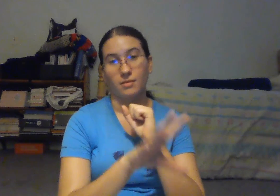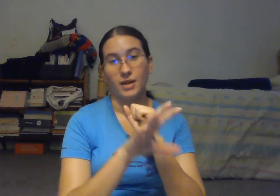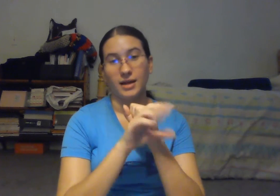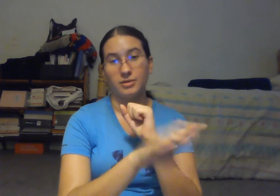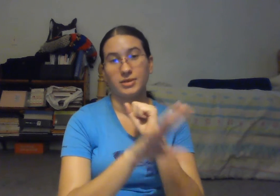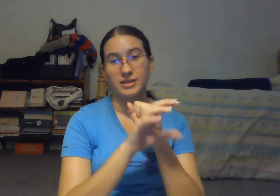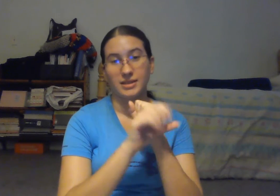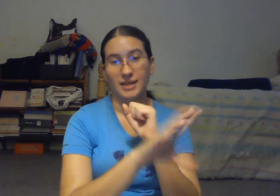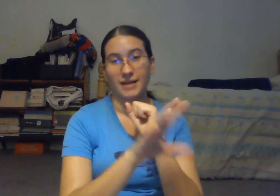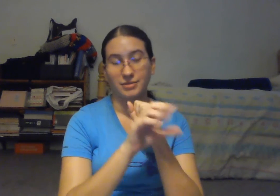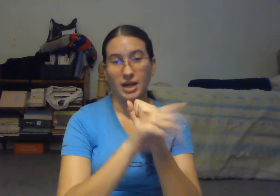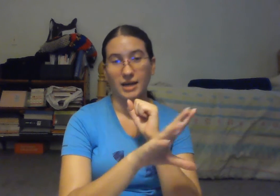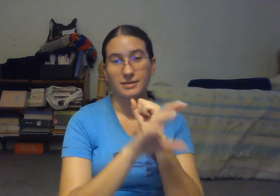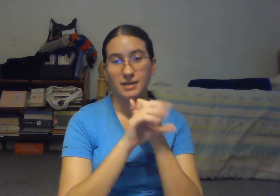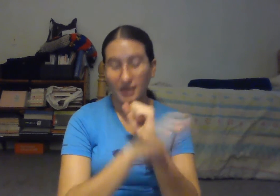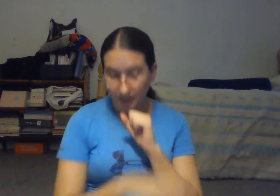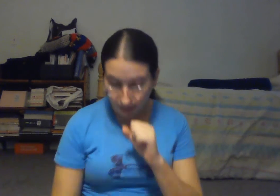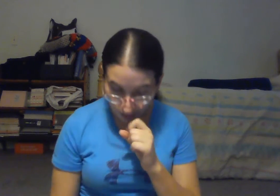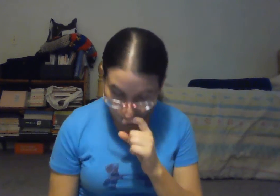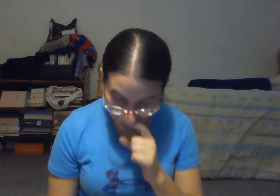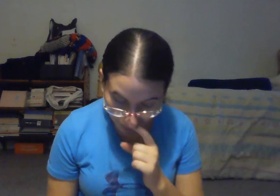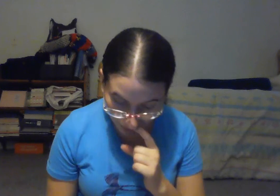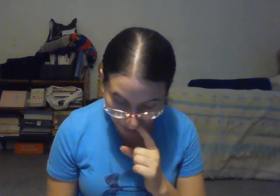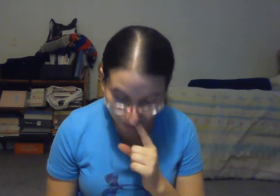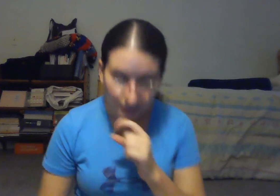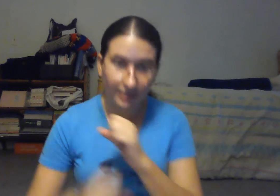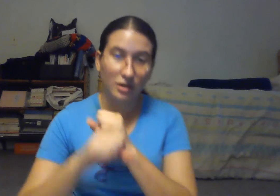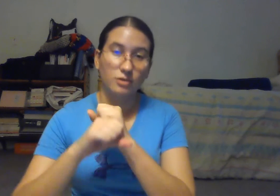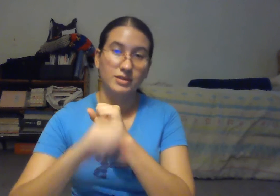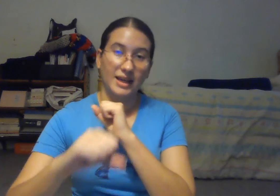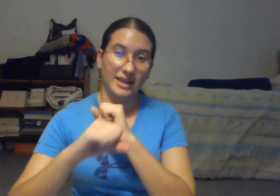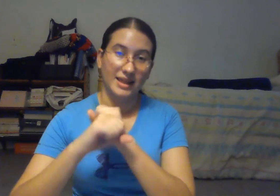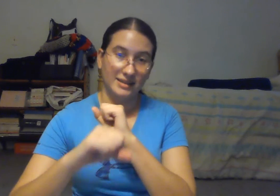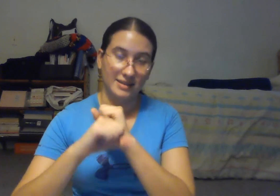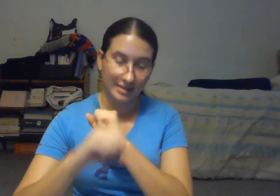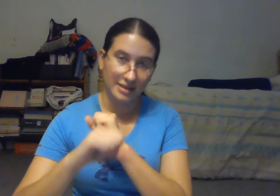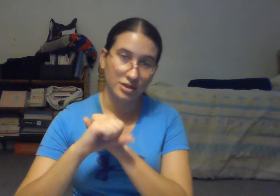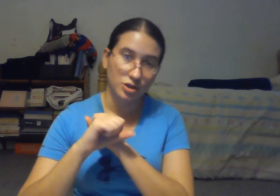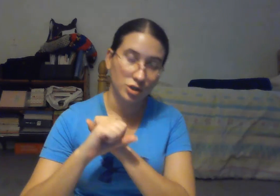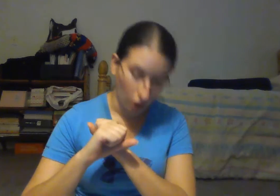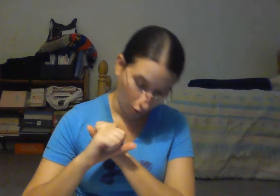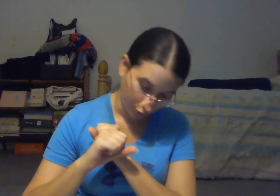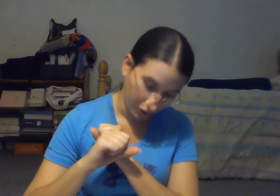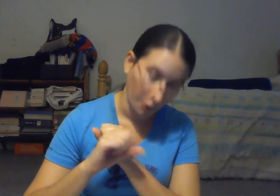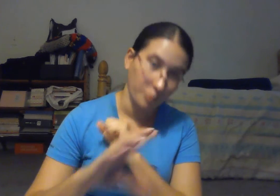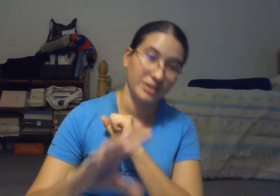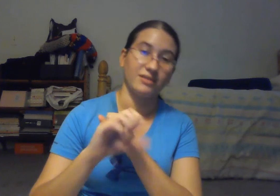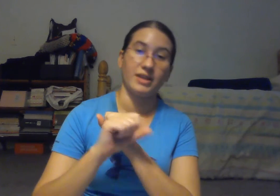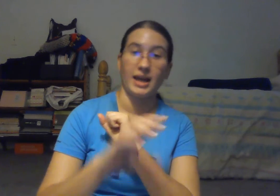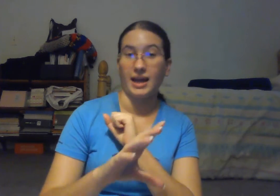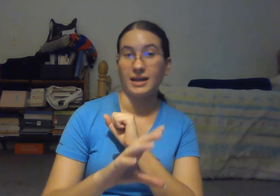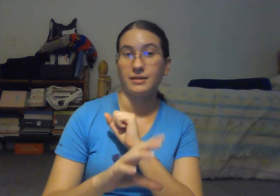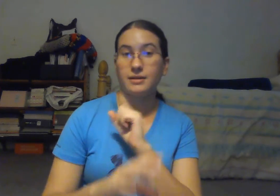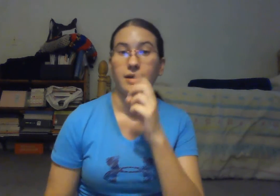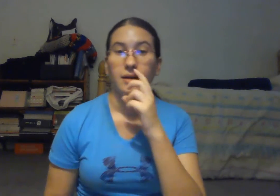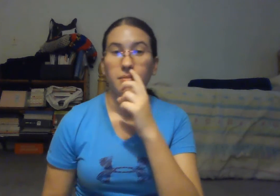I learned this as advertise. In the book, it goes like this. It doesn't show the opening of the hand.